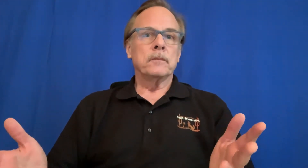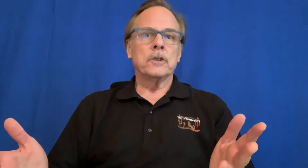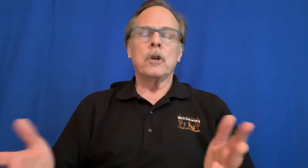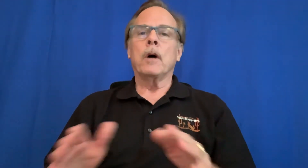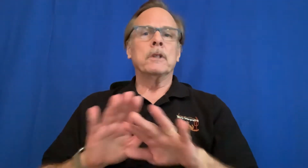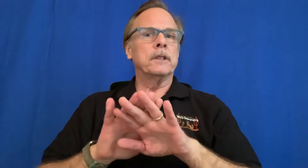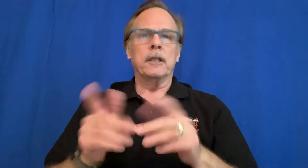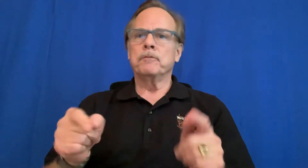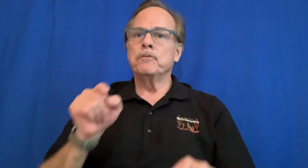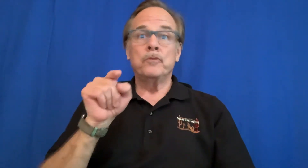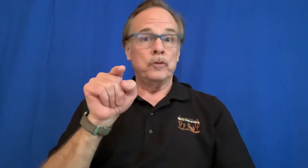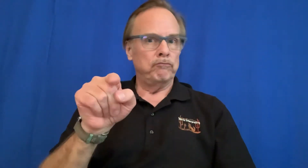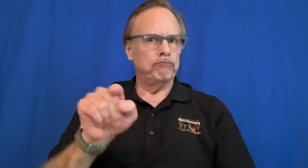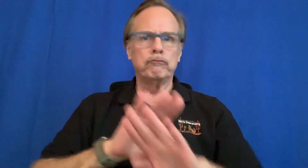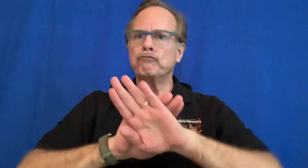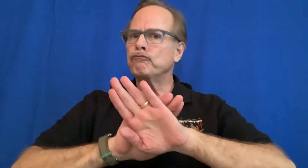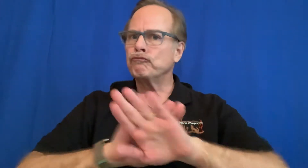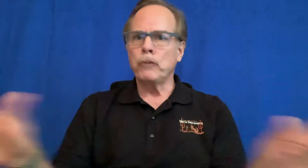So I would say